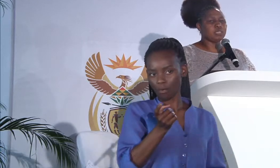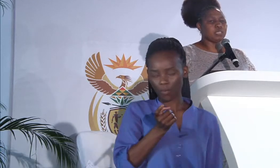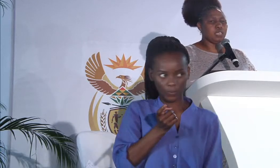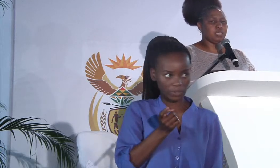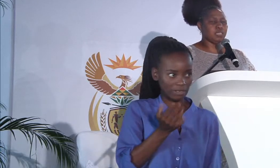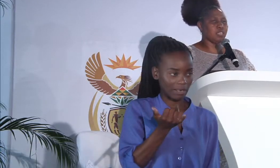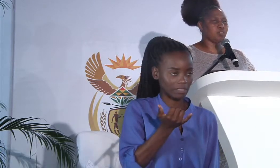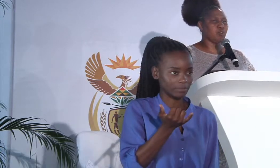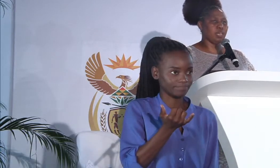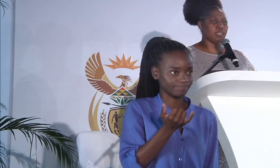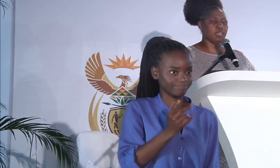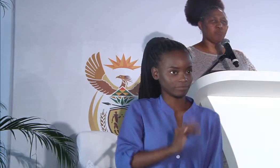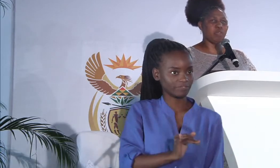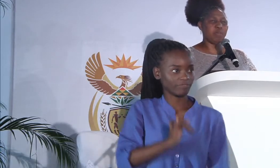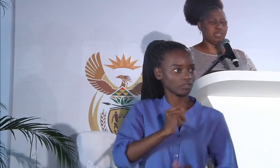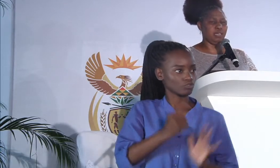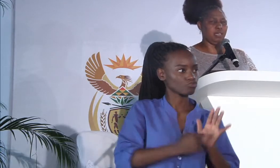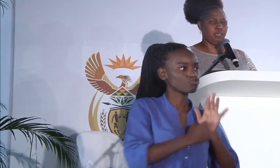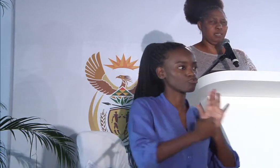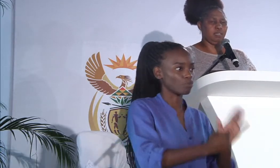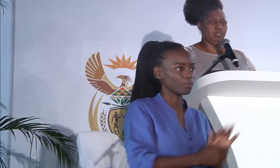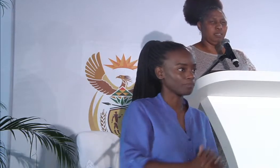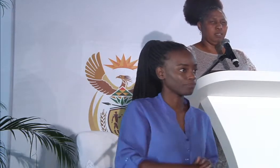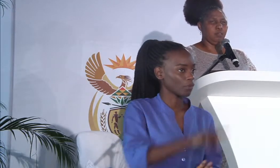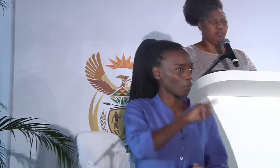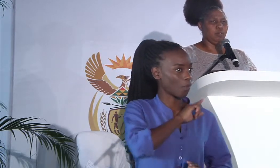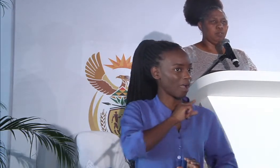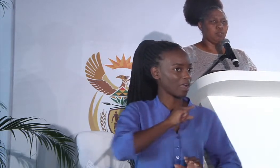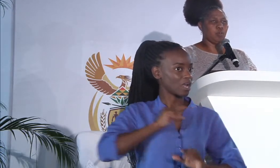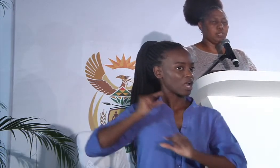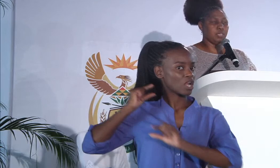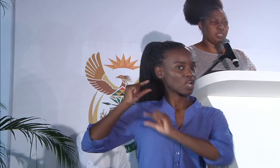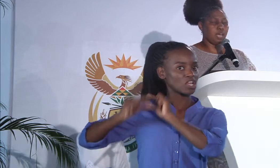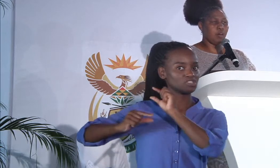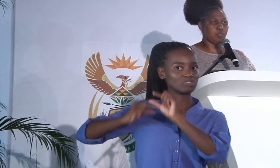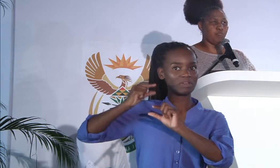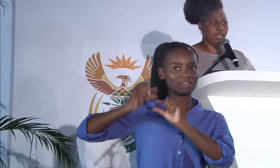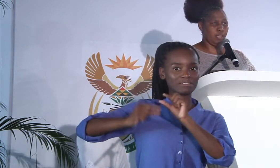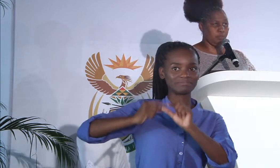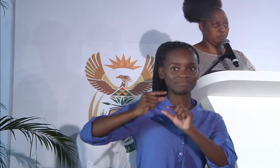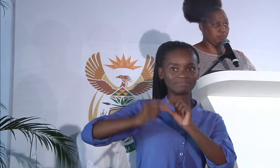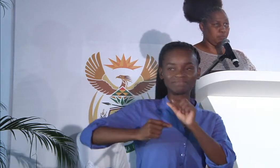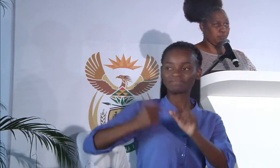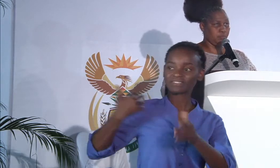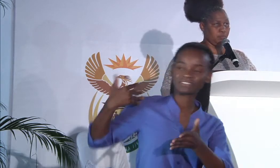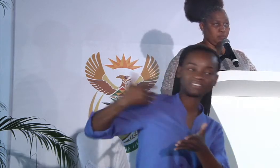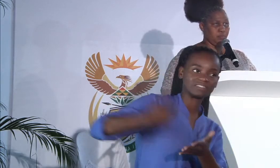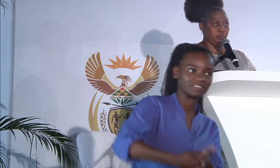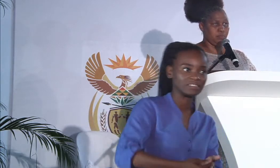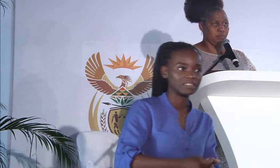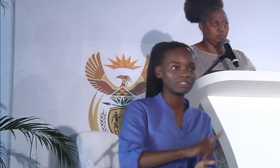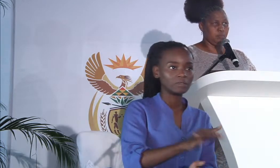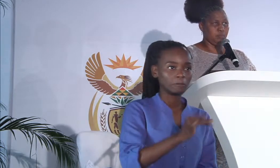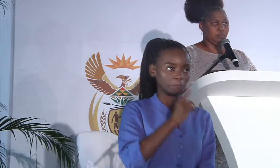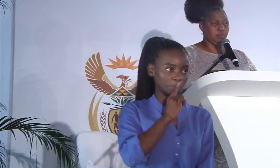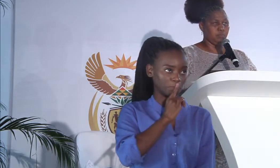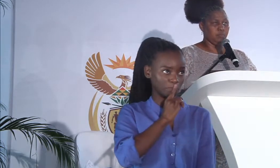Because history has taught us that women don't reach out for help.